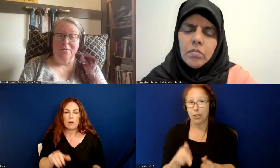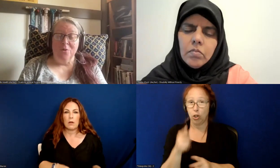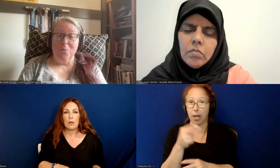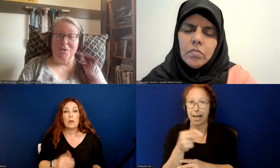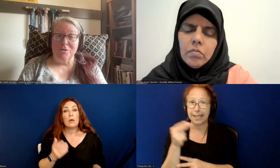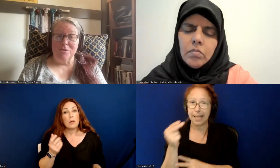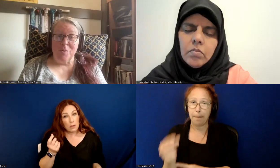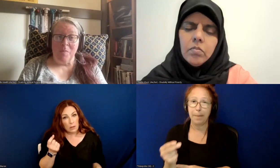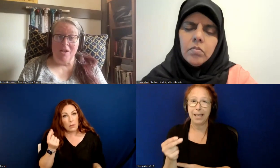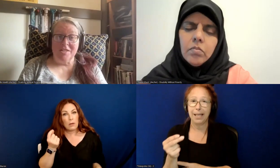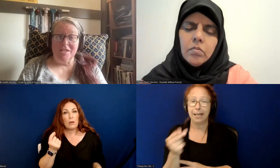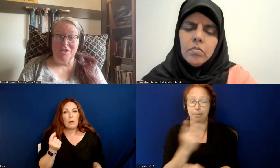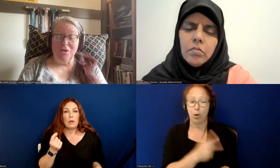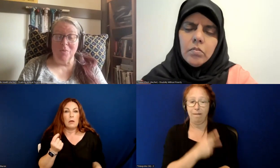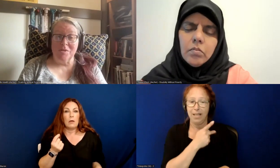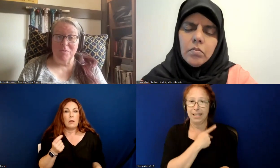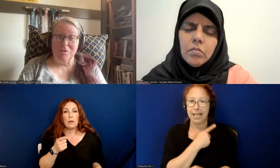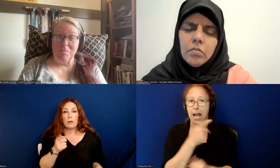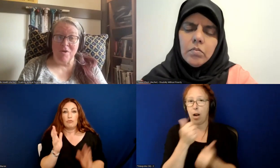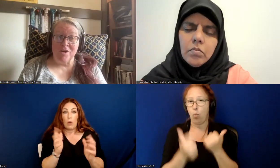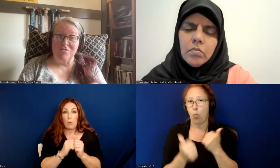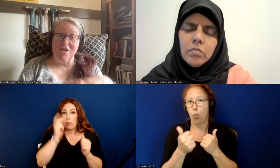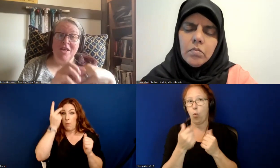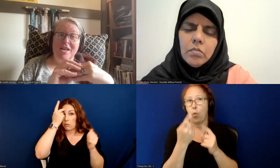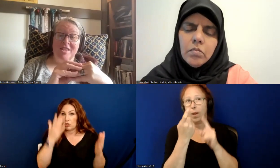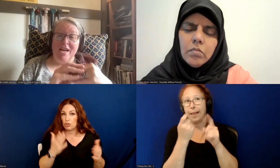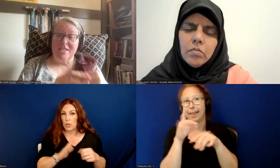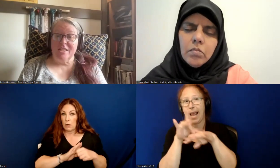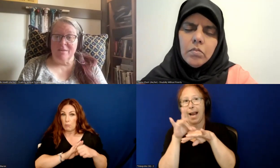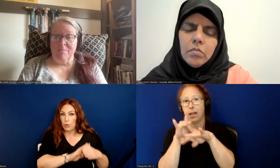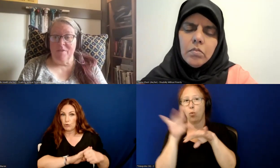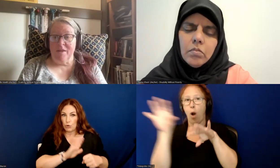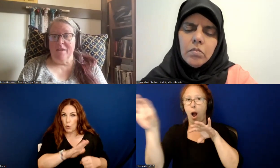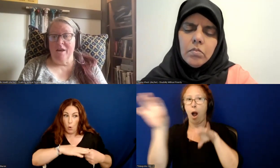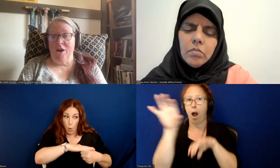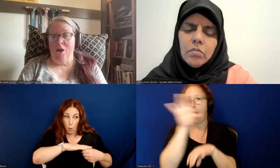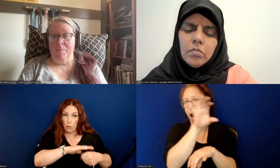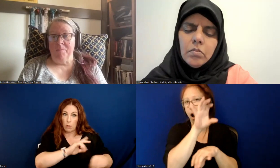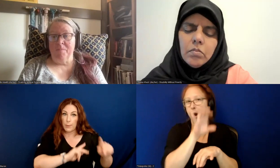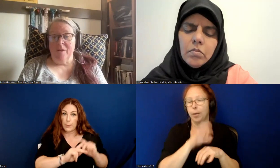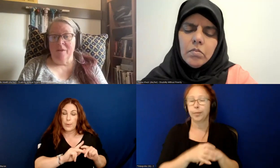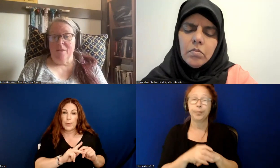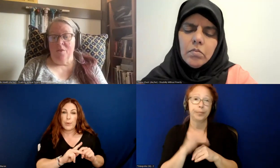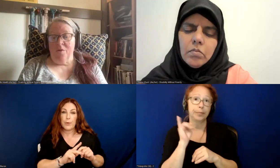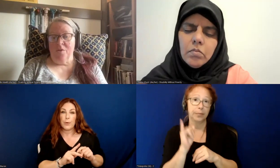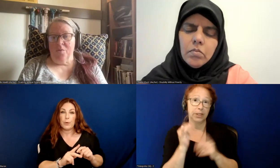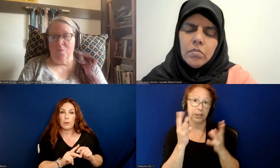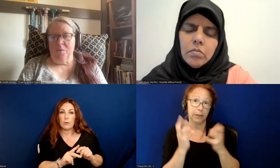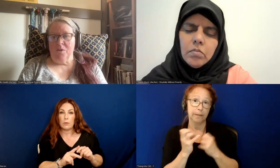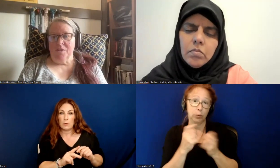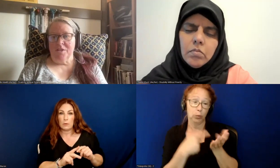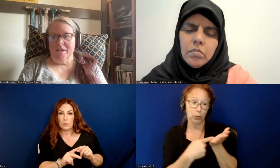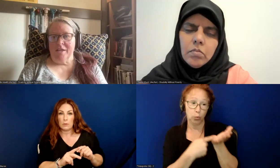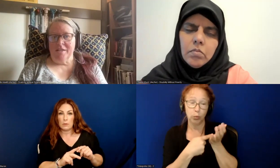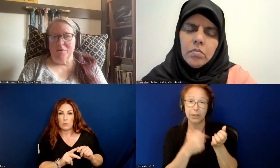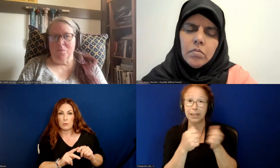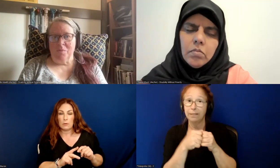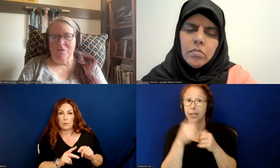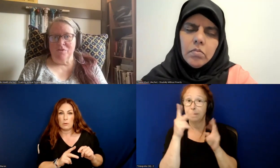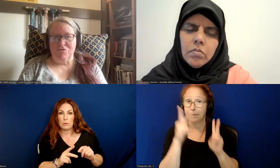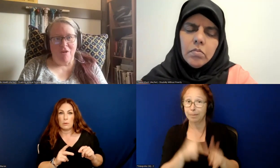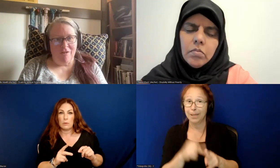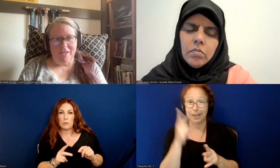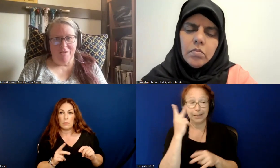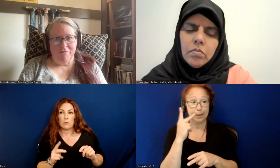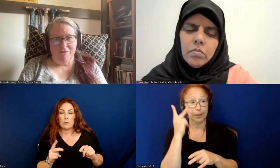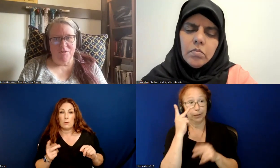again, if you want to talk to a politician, you want to put some pressure on, that's something that we